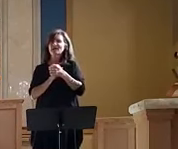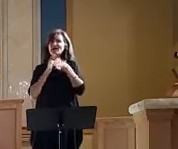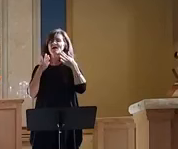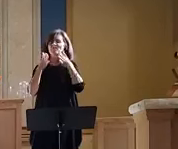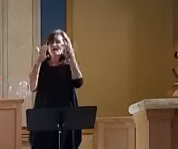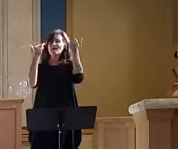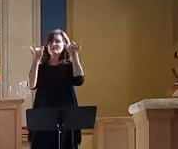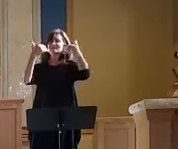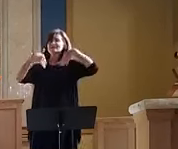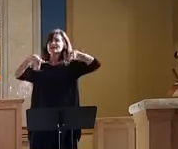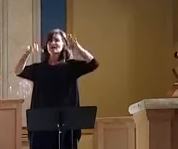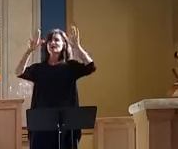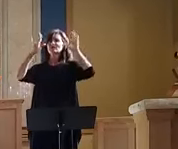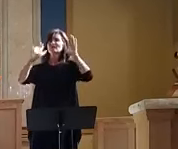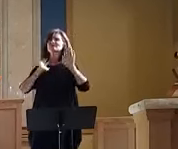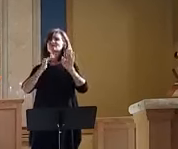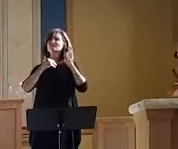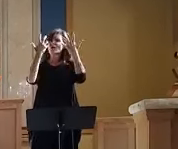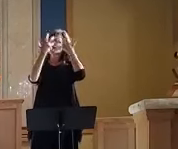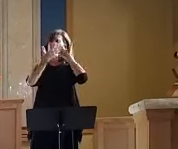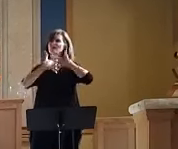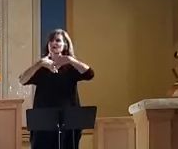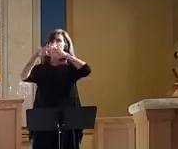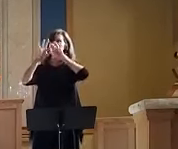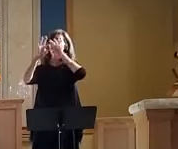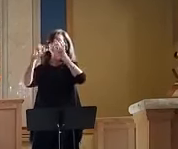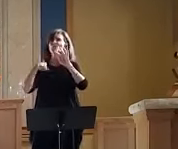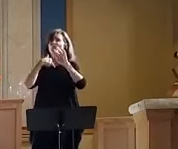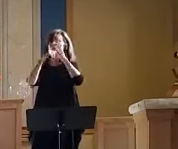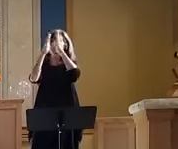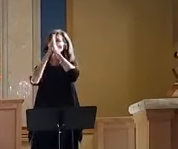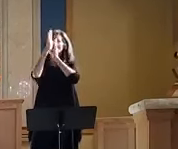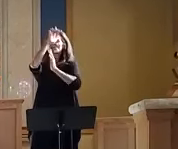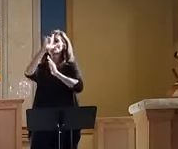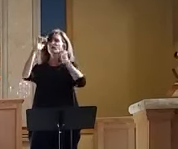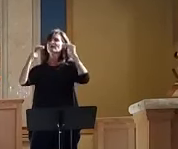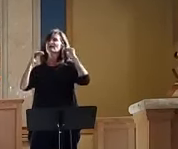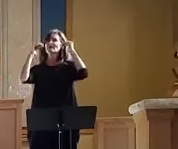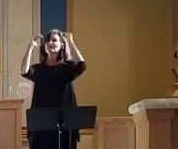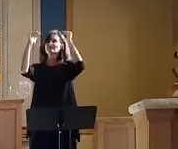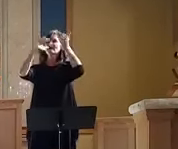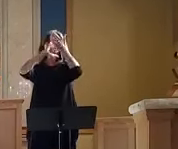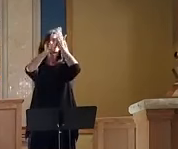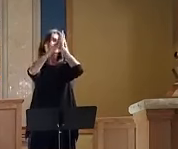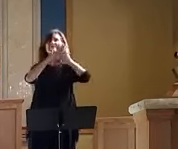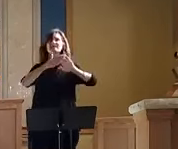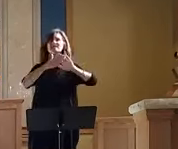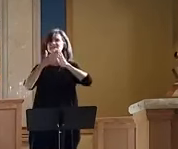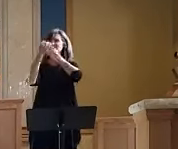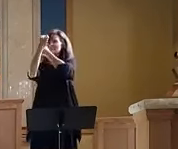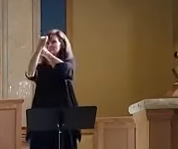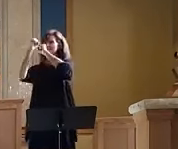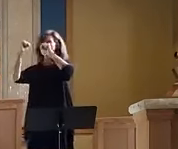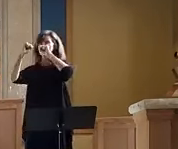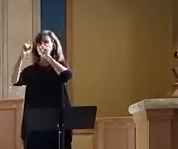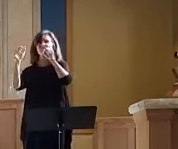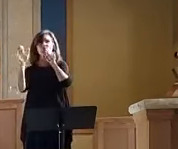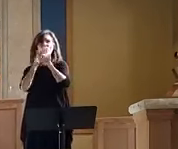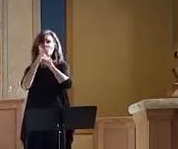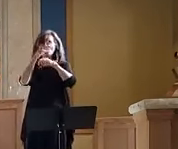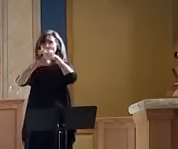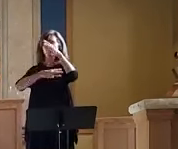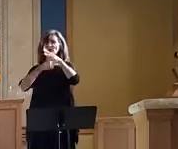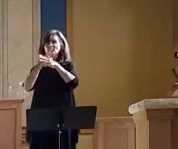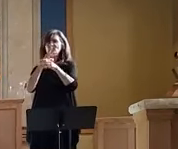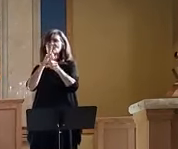May this sacrifice of our reconciliation, we pray, O Lord, advance the peace and salvation of all the world. Be